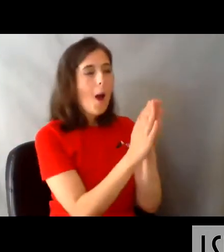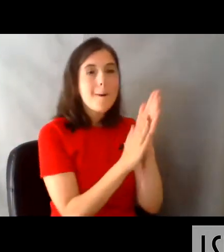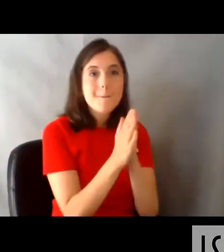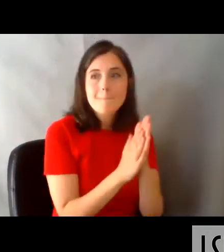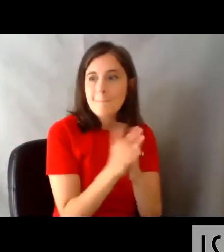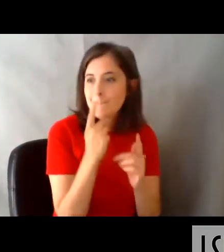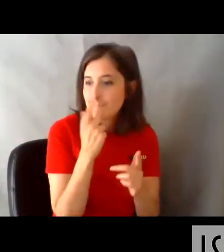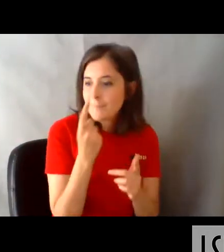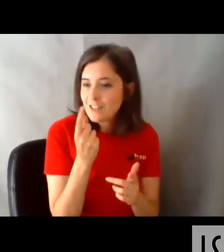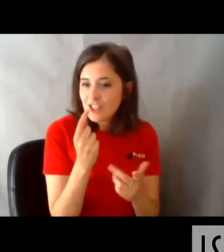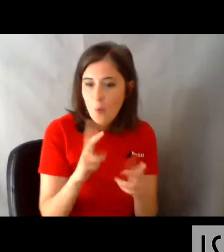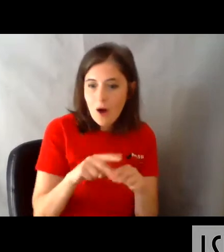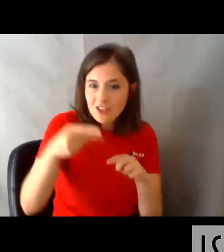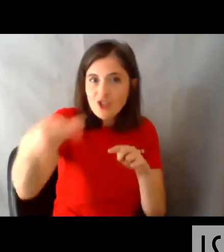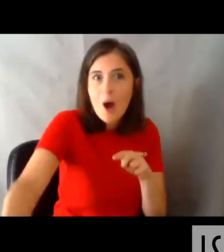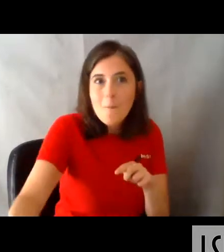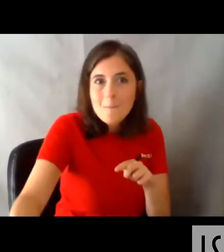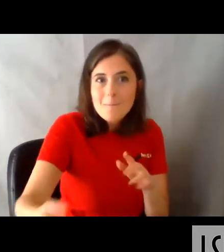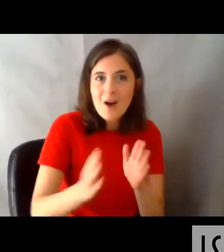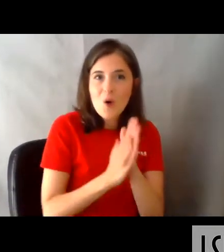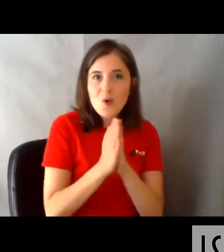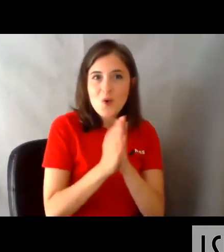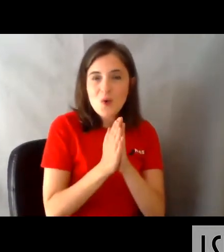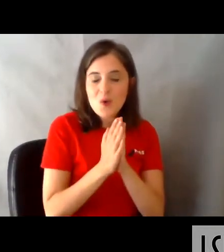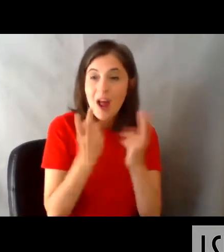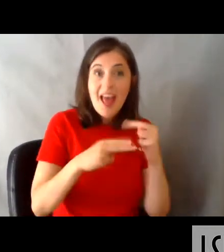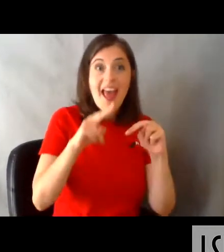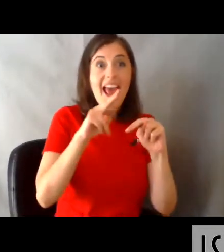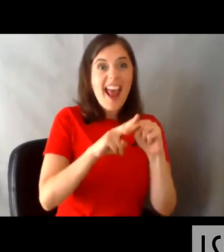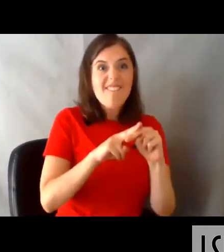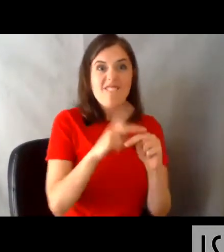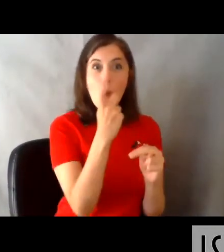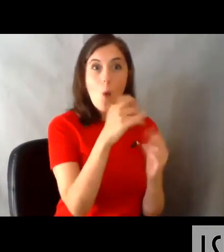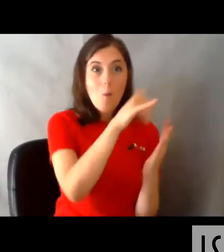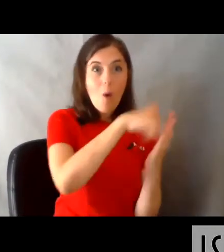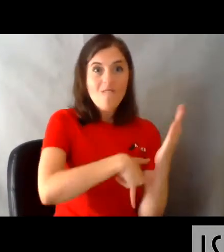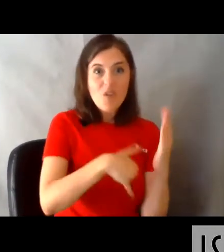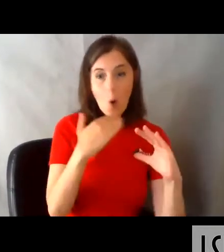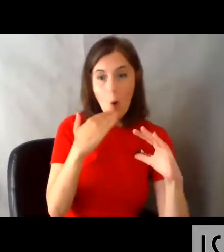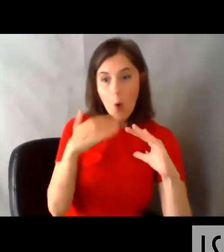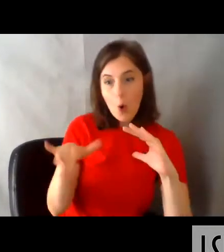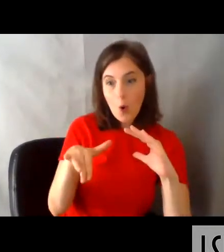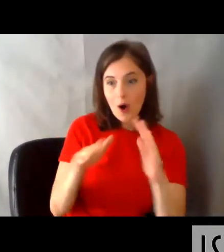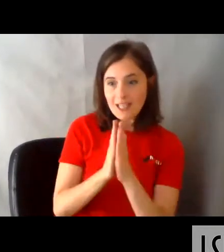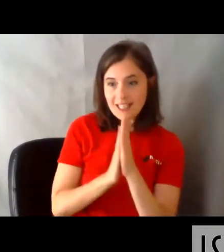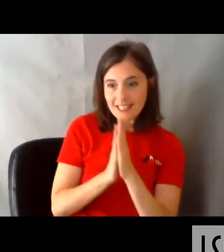jackpot and this one will jump off a cliff if we just send one more form.